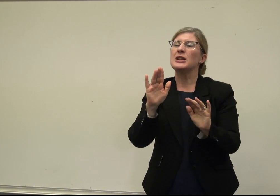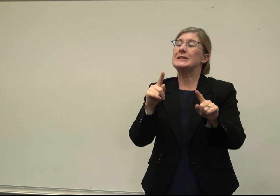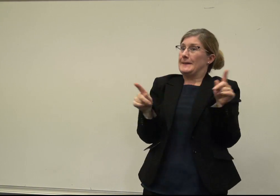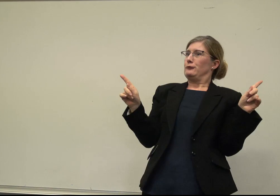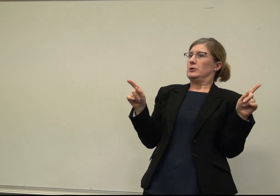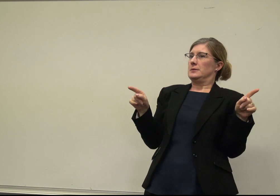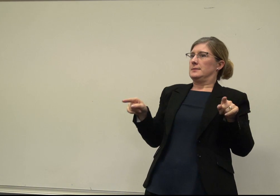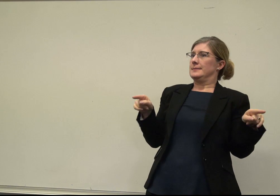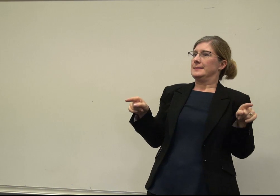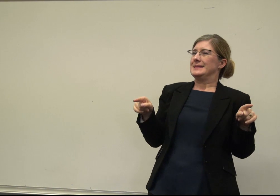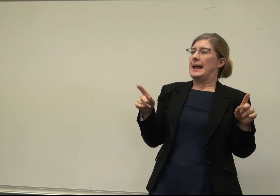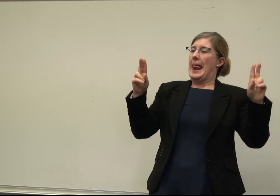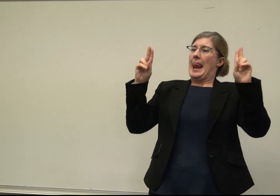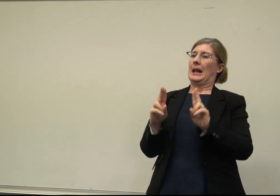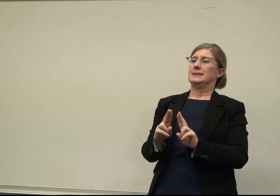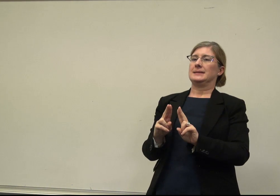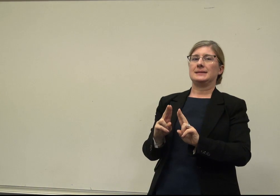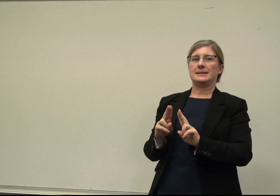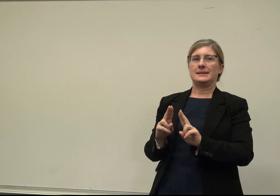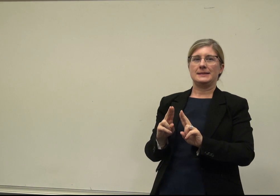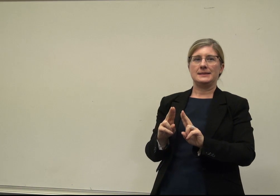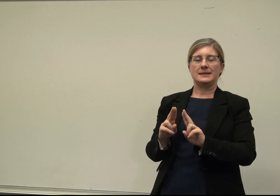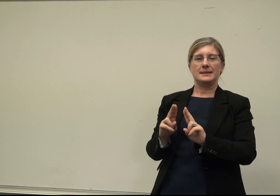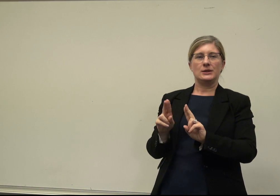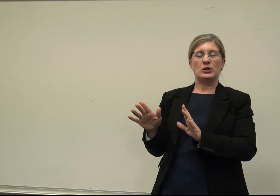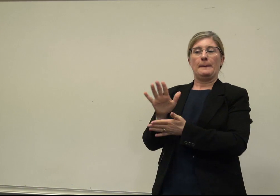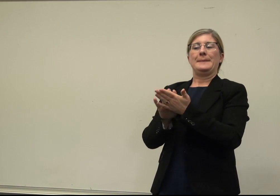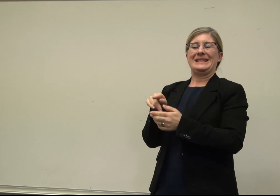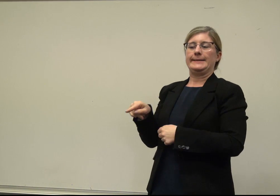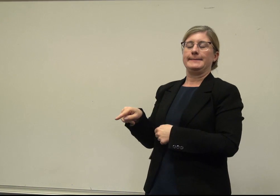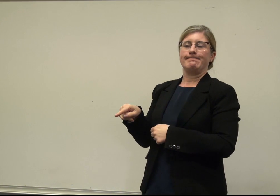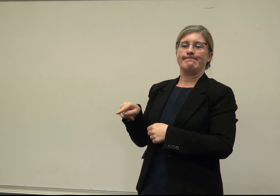are they're not better than